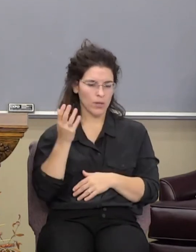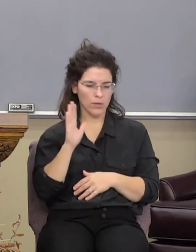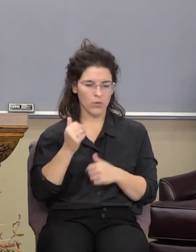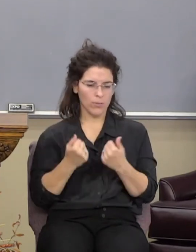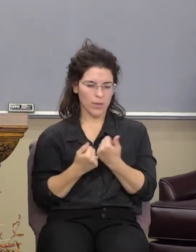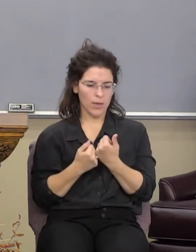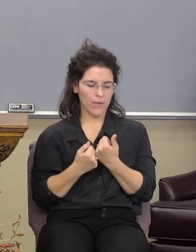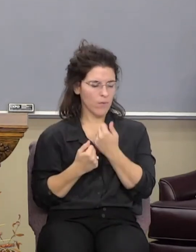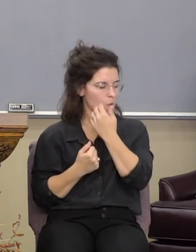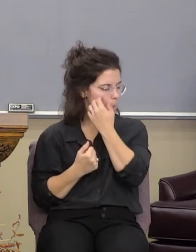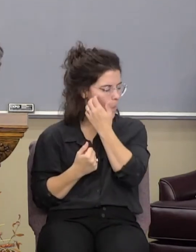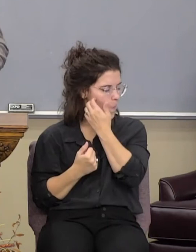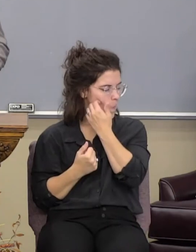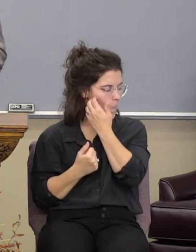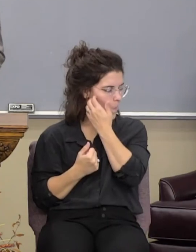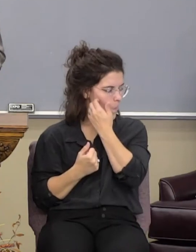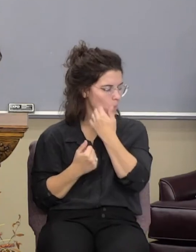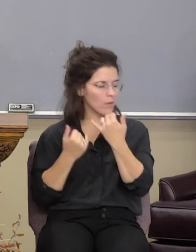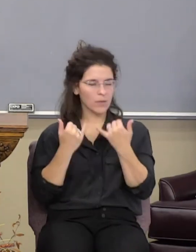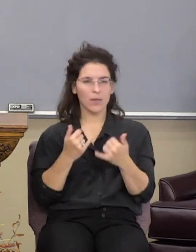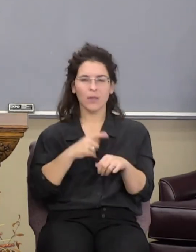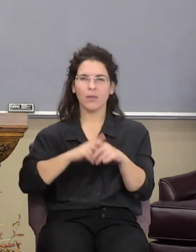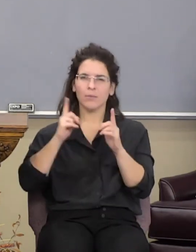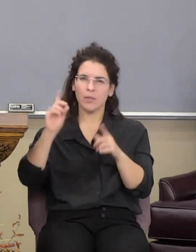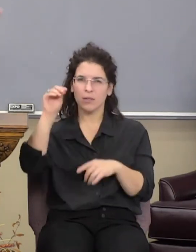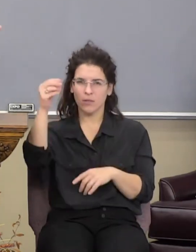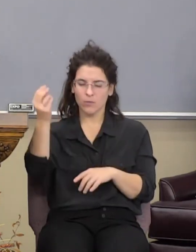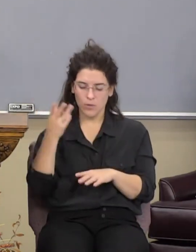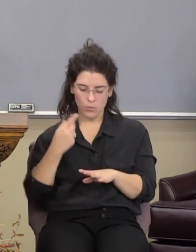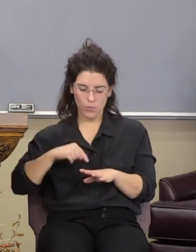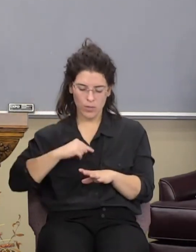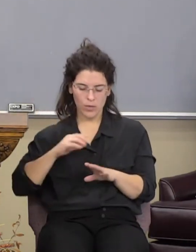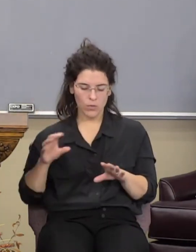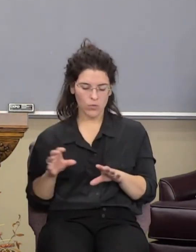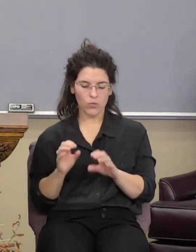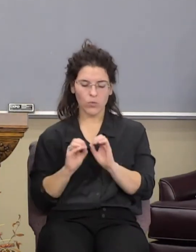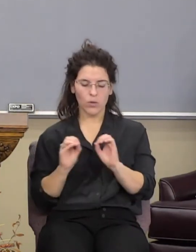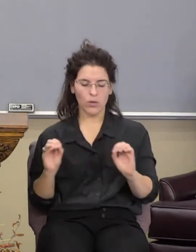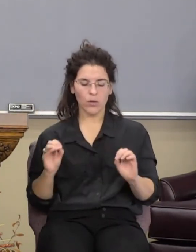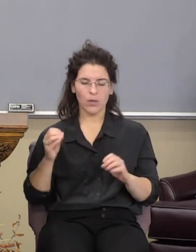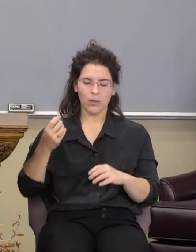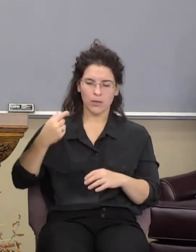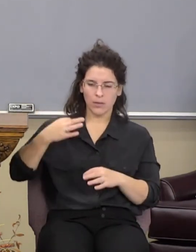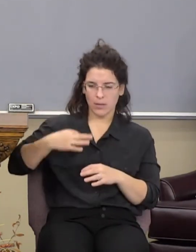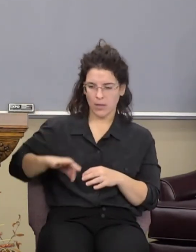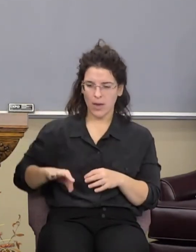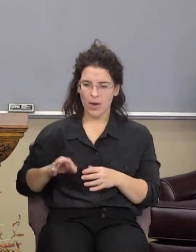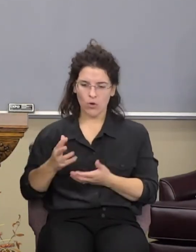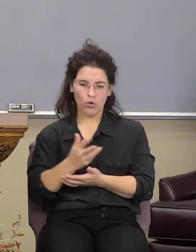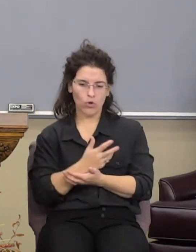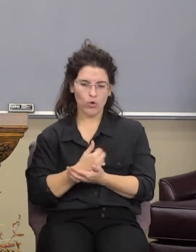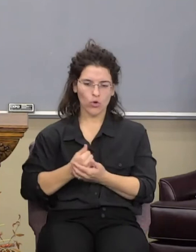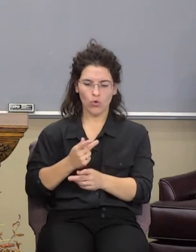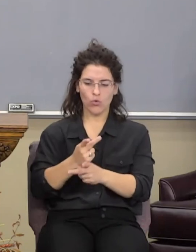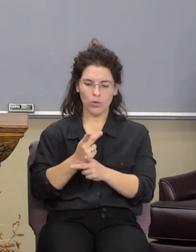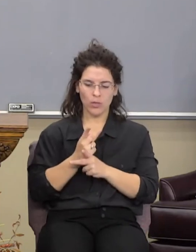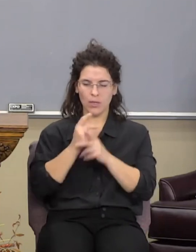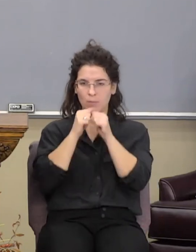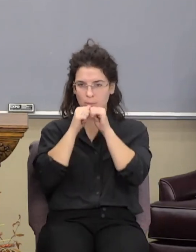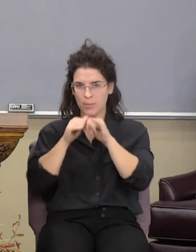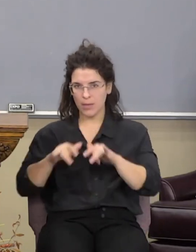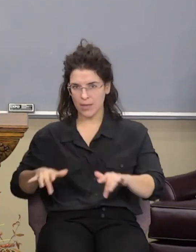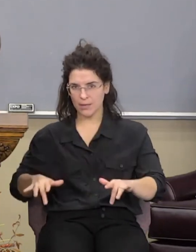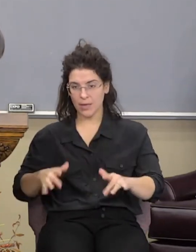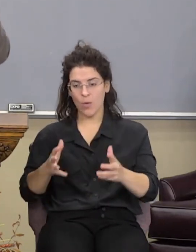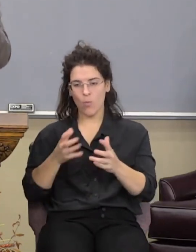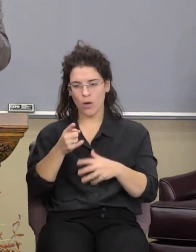behalf. Today in the dispensation of grace, we don't do anything to gain or to earn or to keep a blessing. I just want you